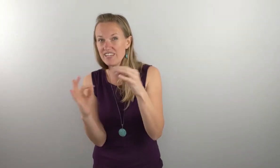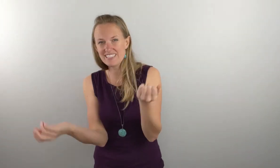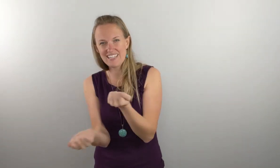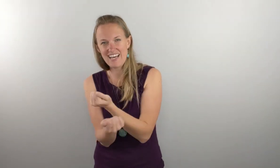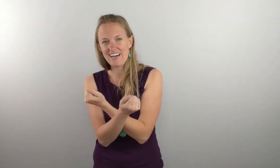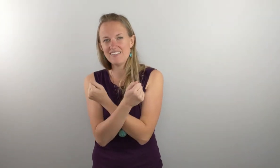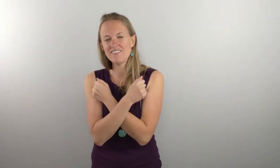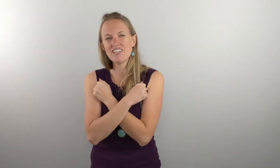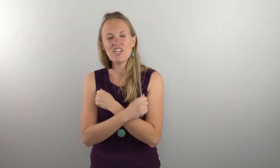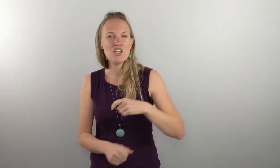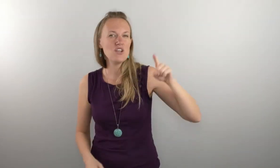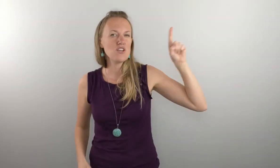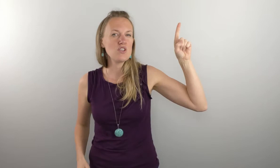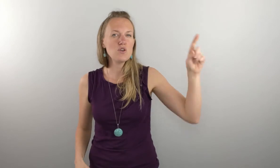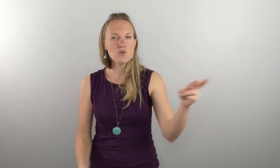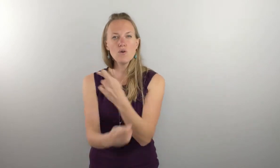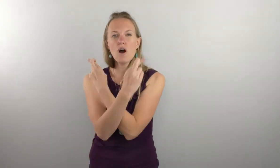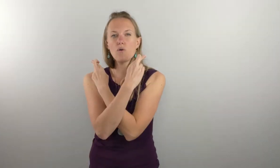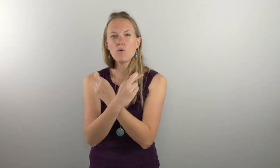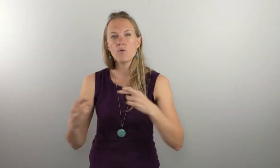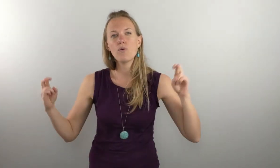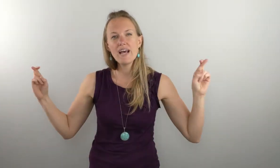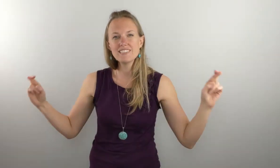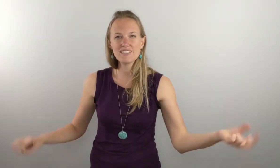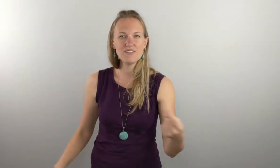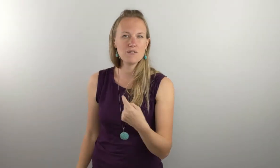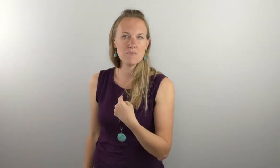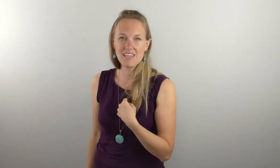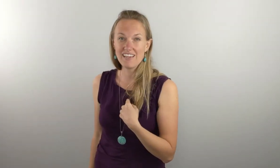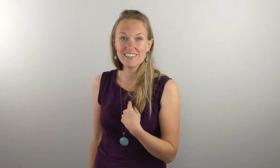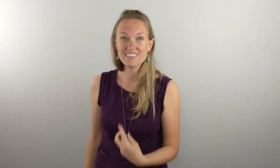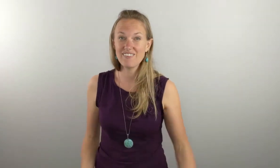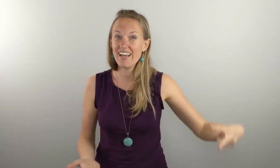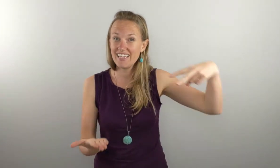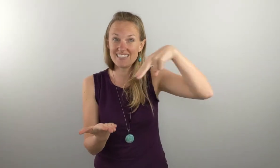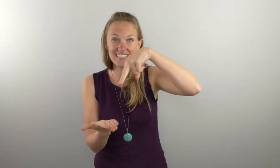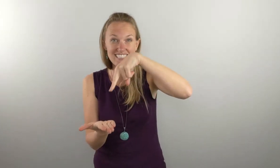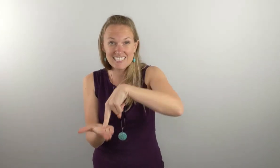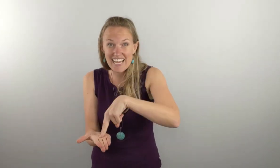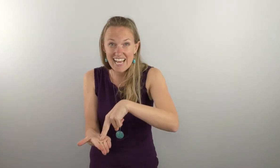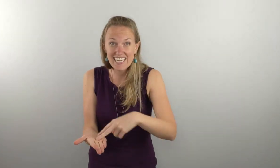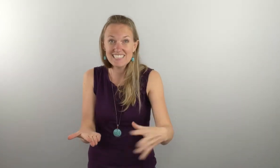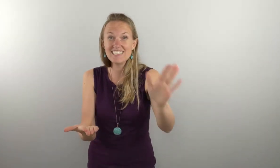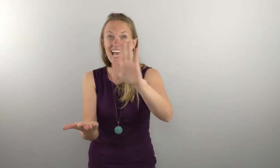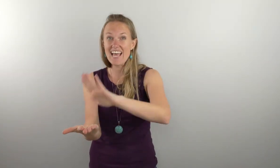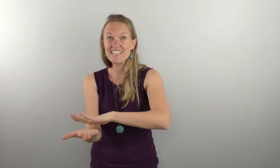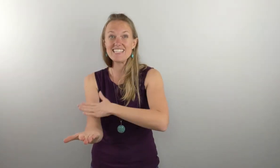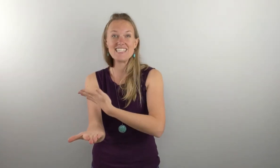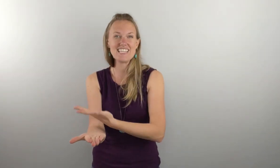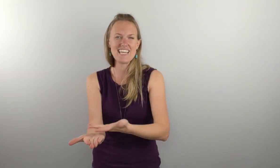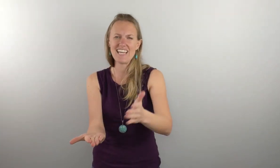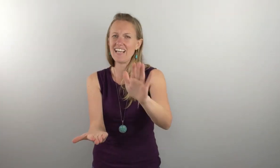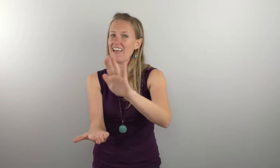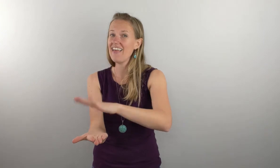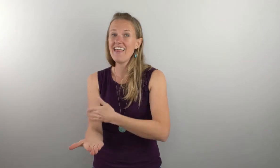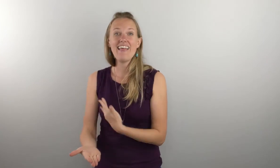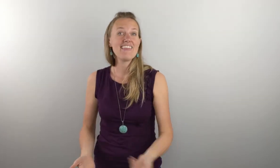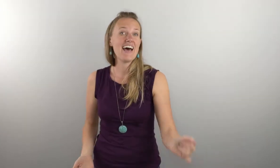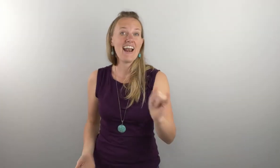perfect love. You rescued me so I can stand and sing that